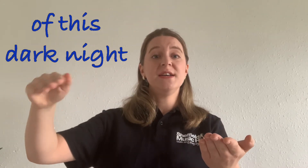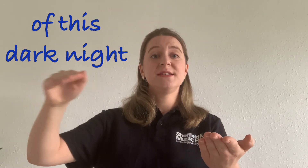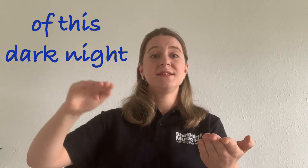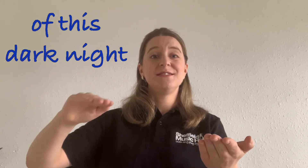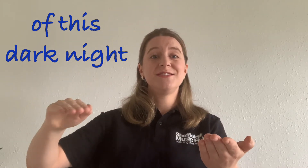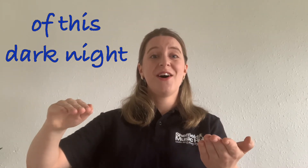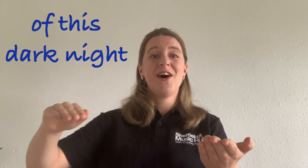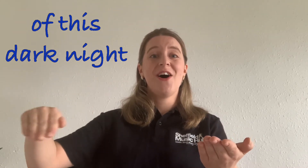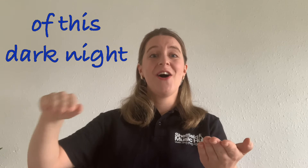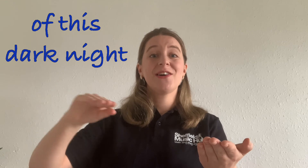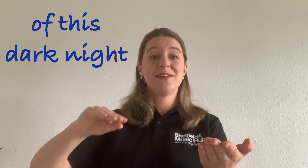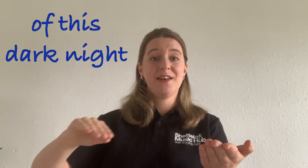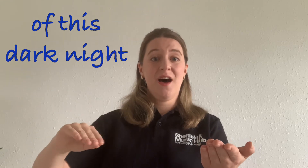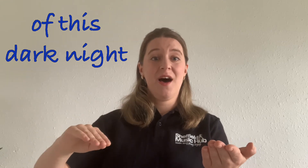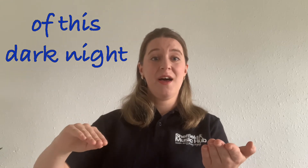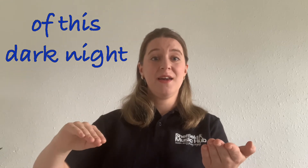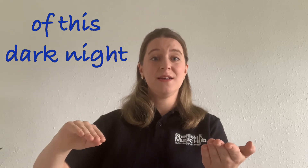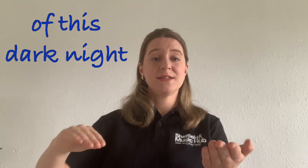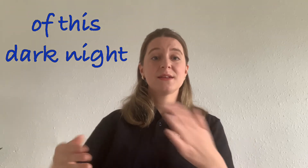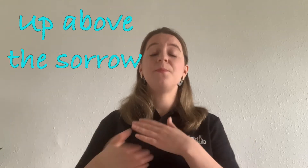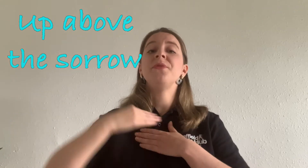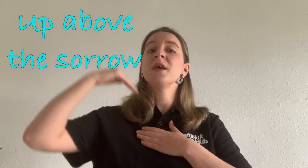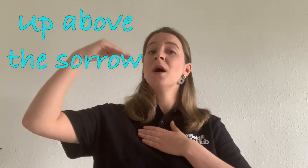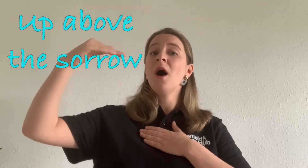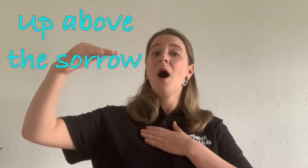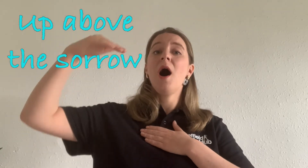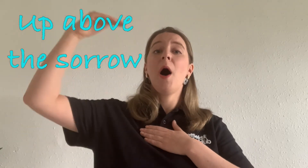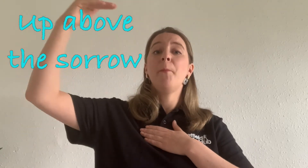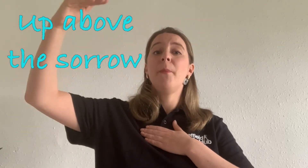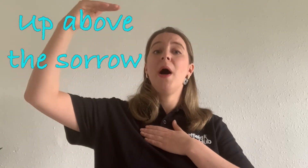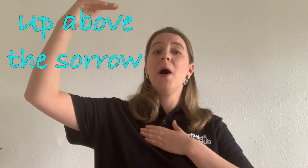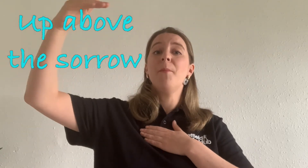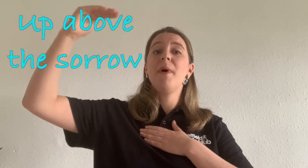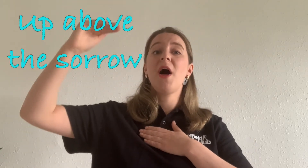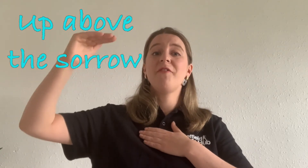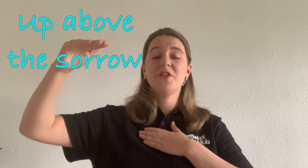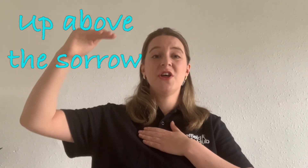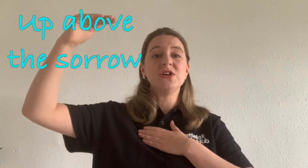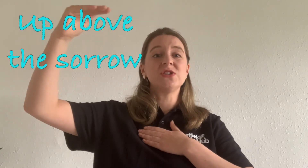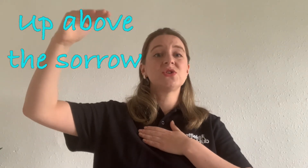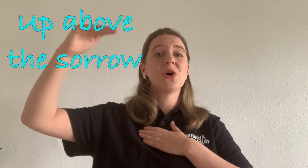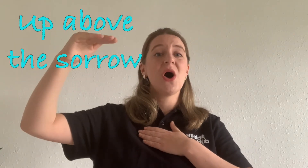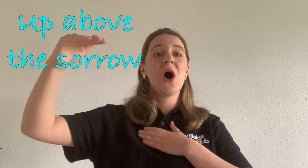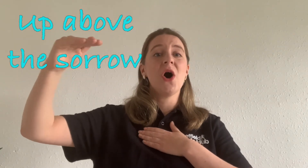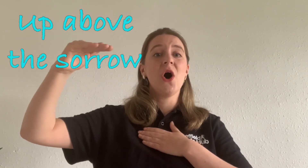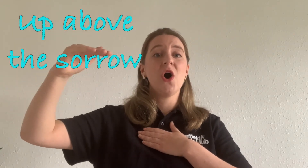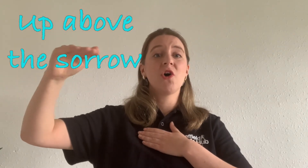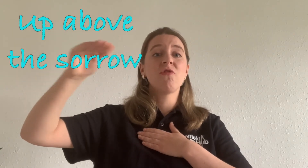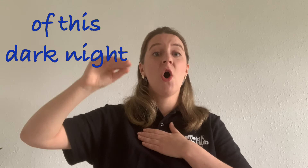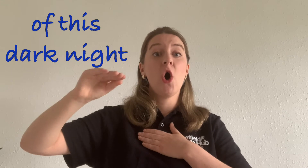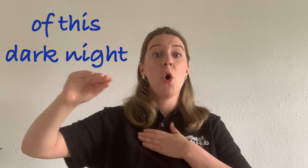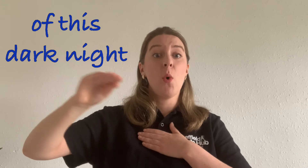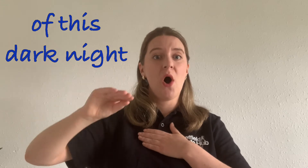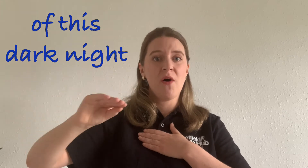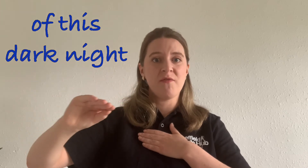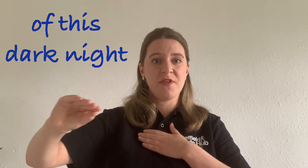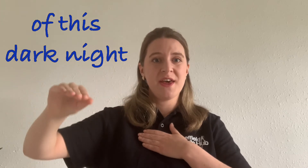this dark night. Up above the sorrow of